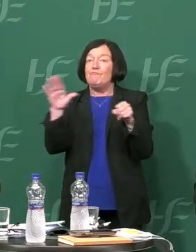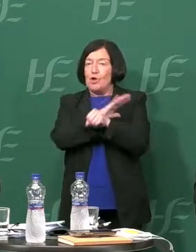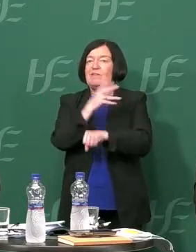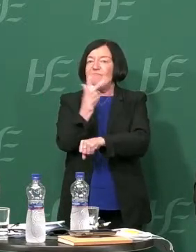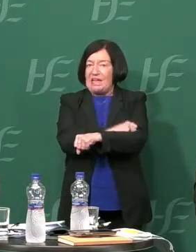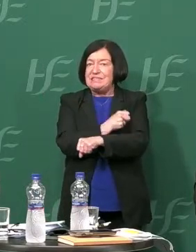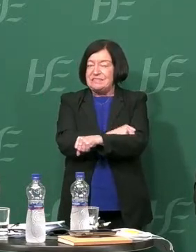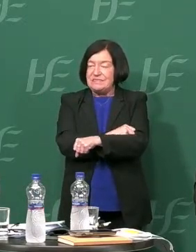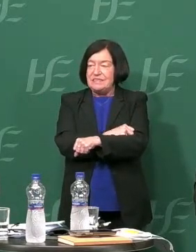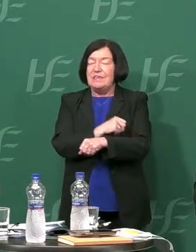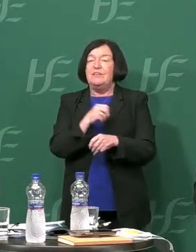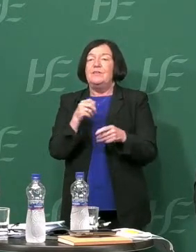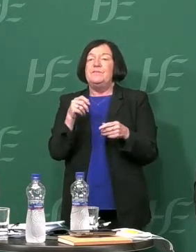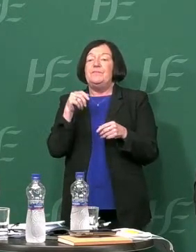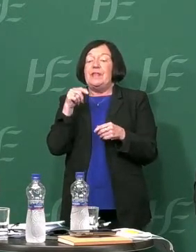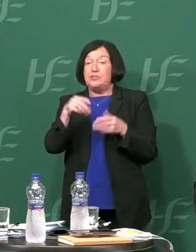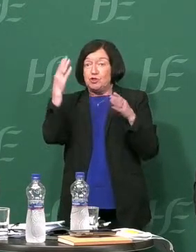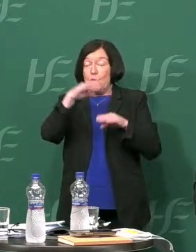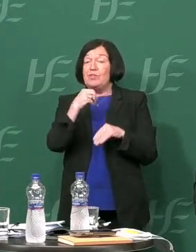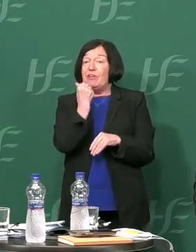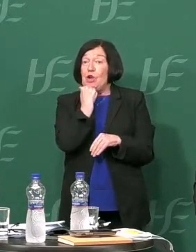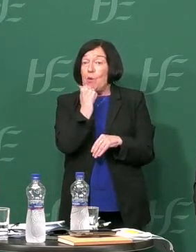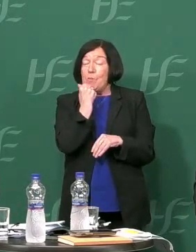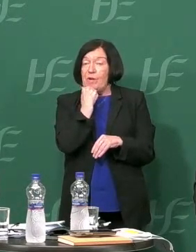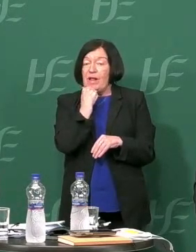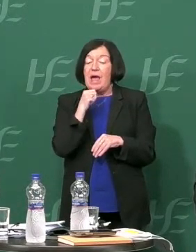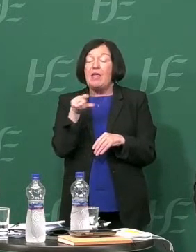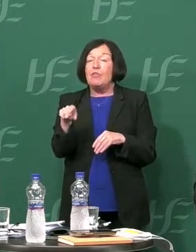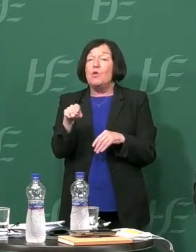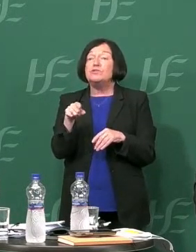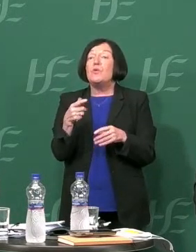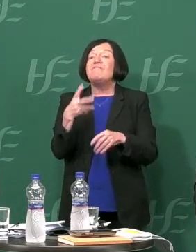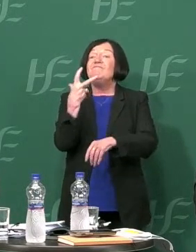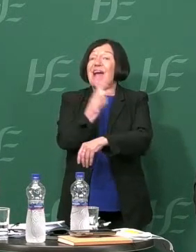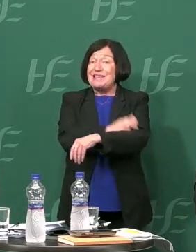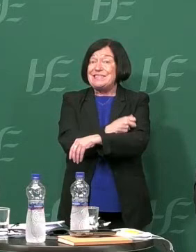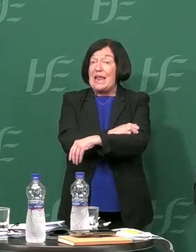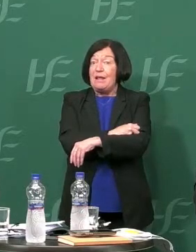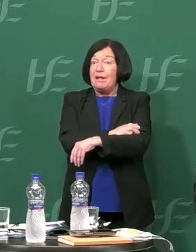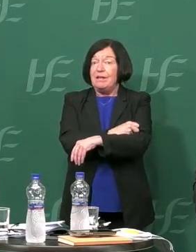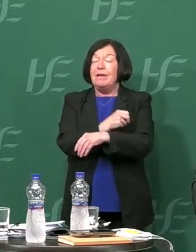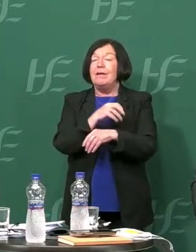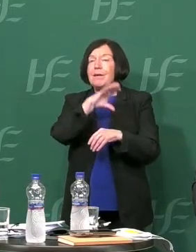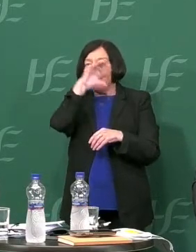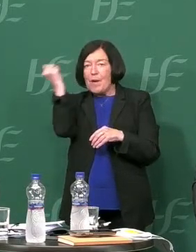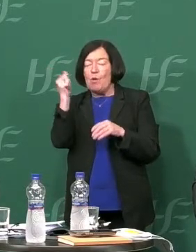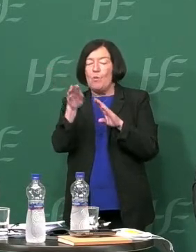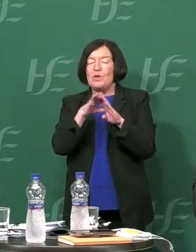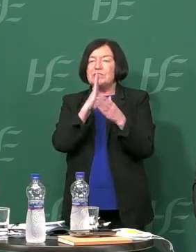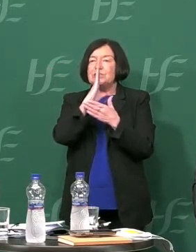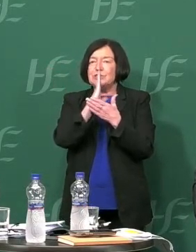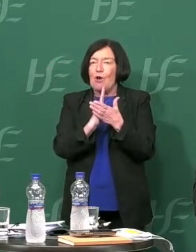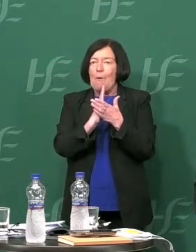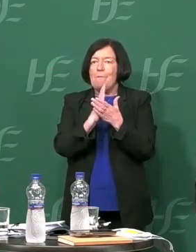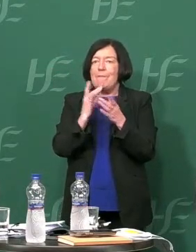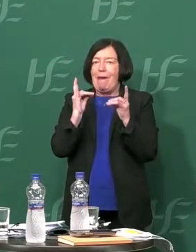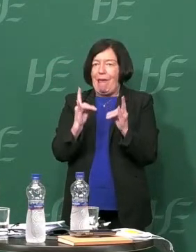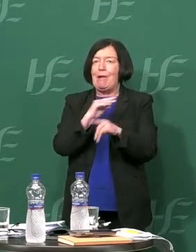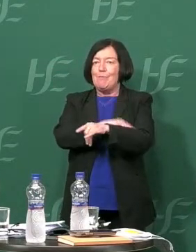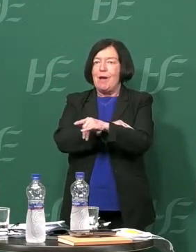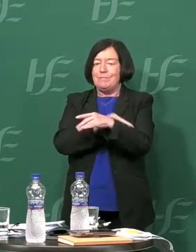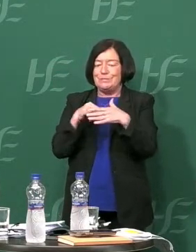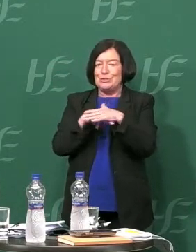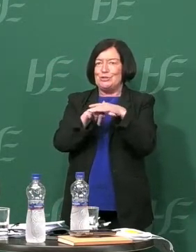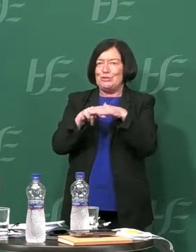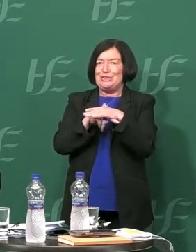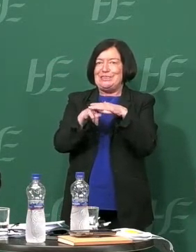vaccinated. That stays the obvious in the figures. And of those who are vaccinated, primarily with some underlying conditions that they